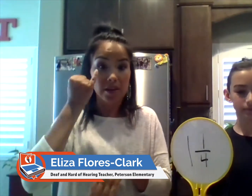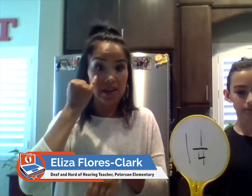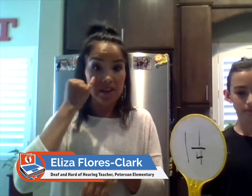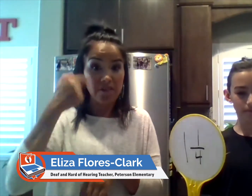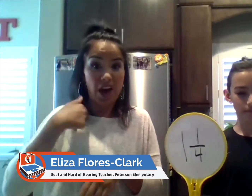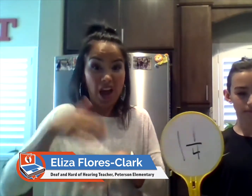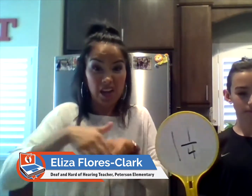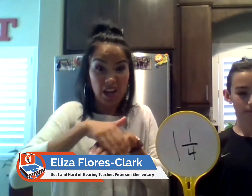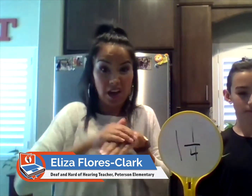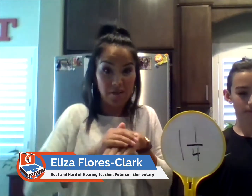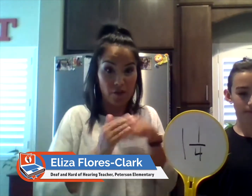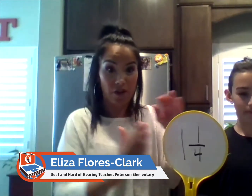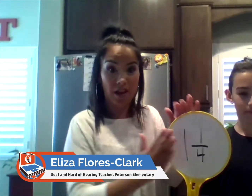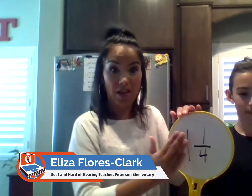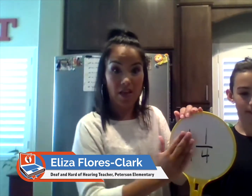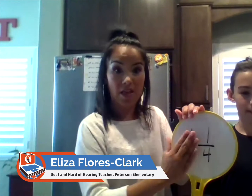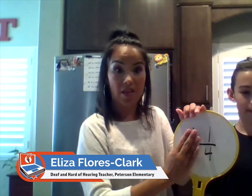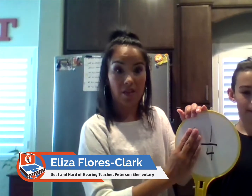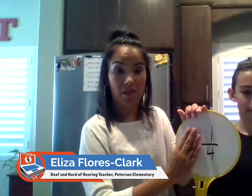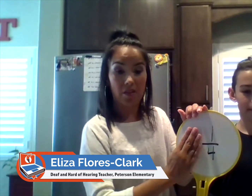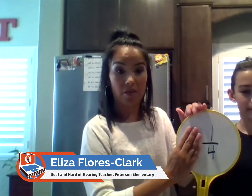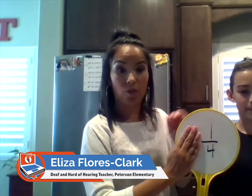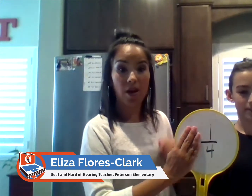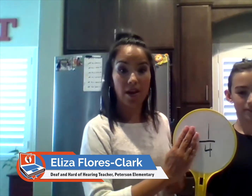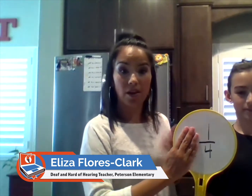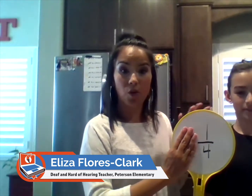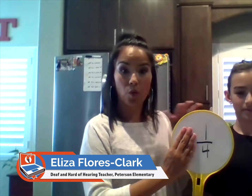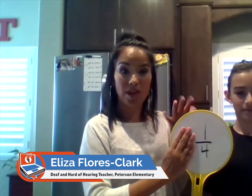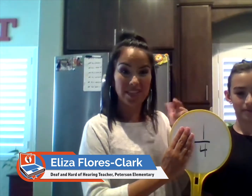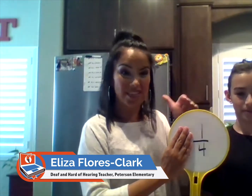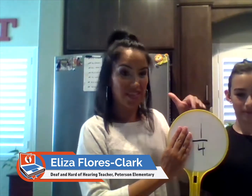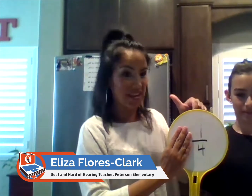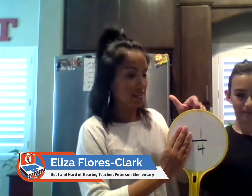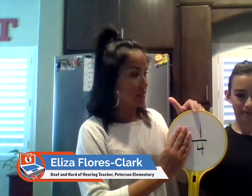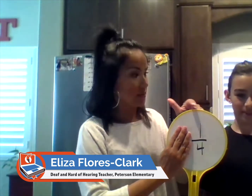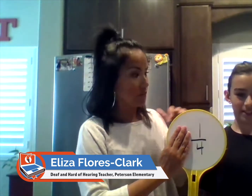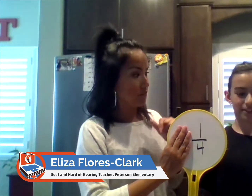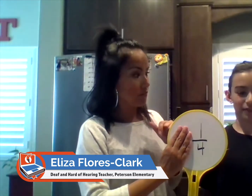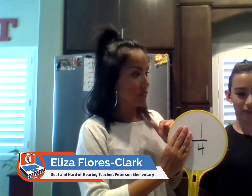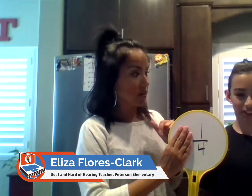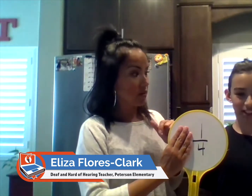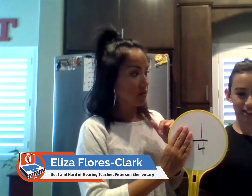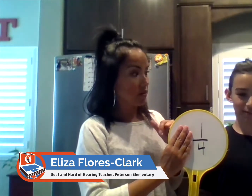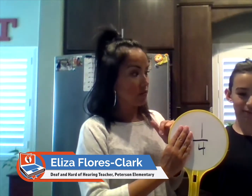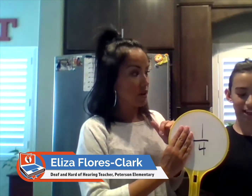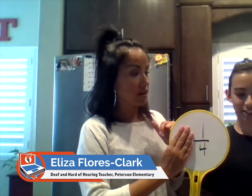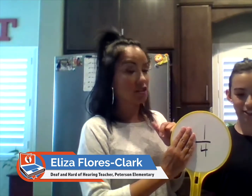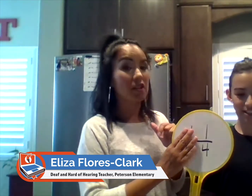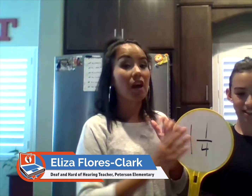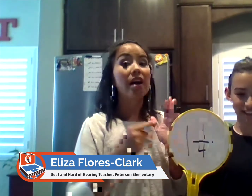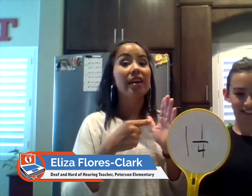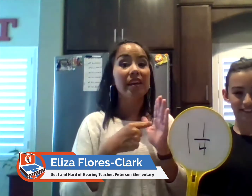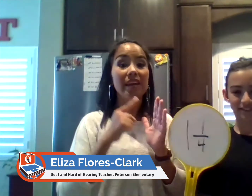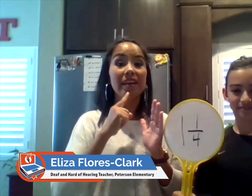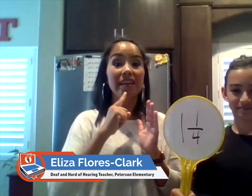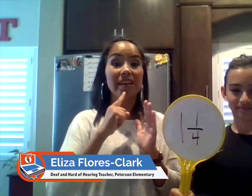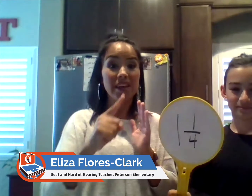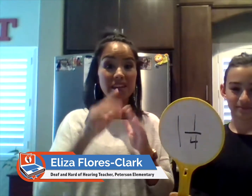if I cover the 1, what is this? It is a fraction. It is